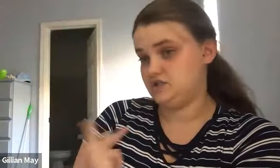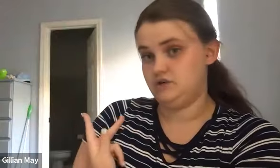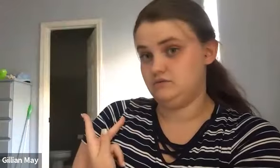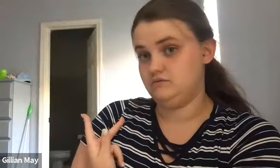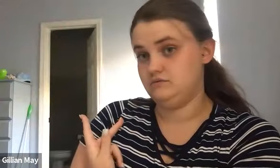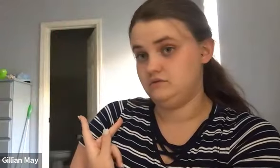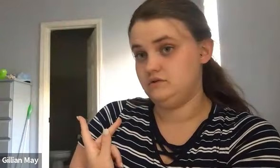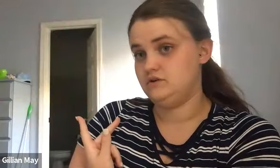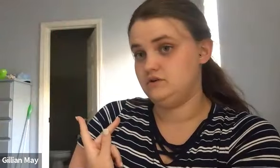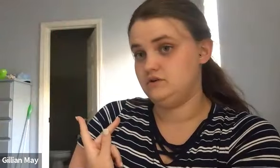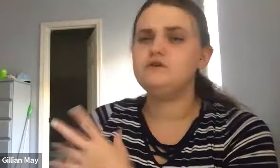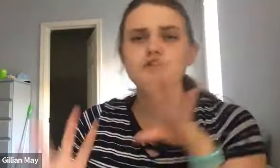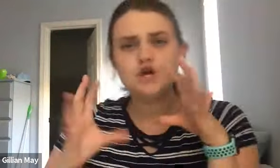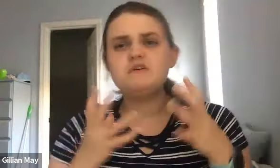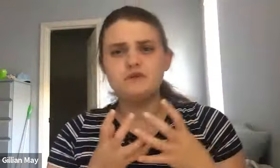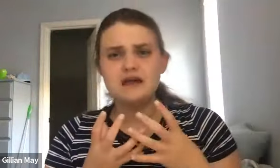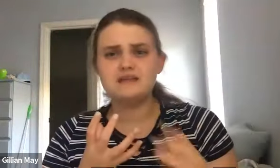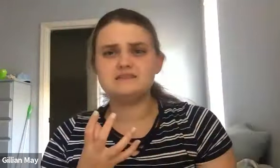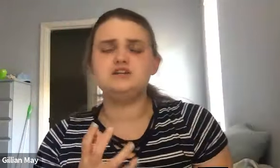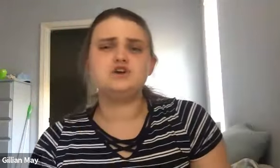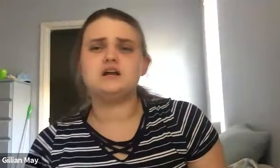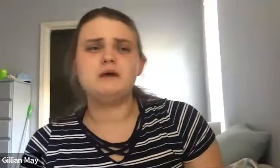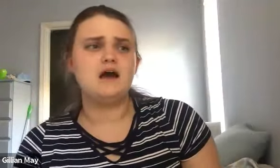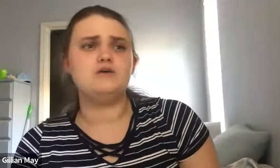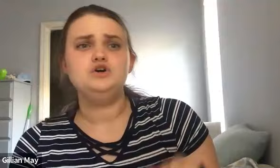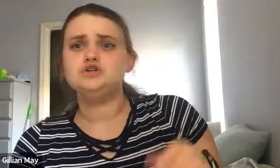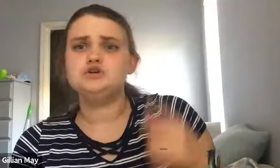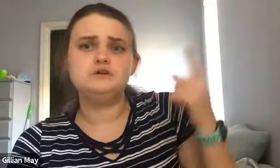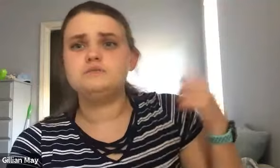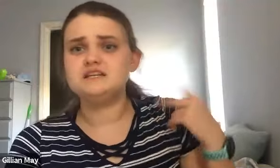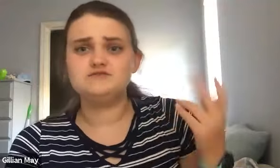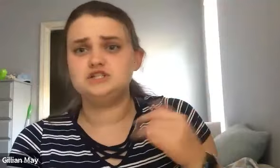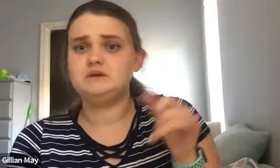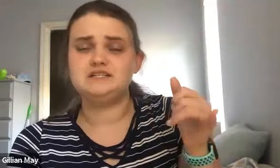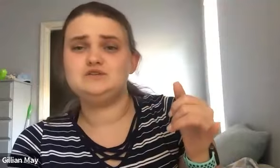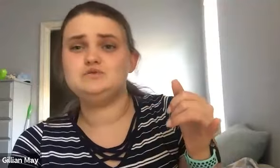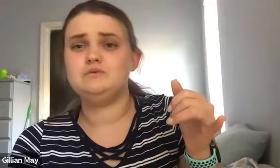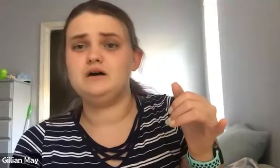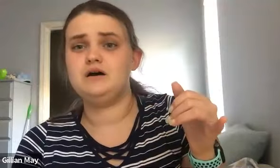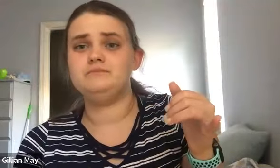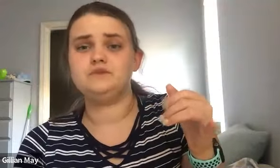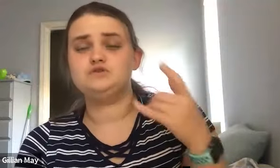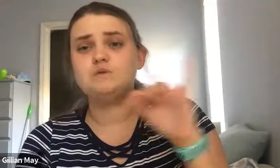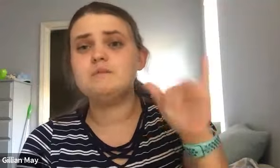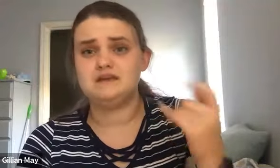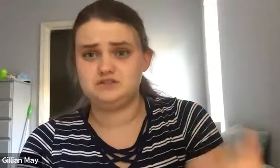two. So like if you're in a group of friends and you're talking about how you and your best friend just went to go swimming